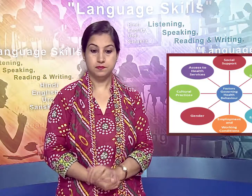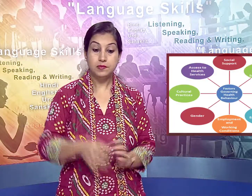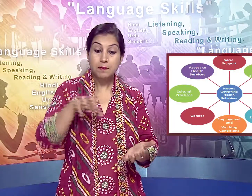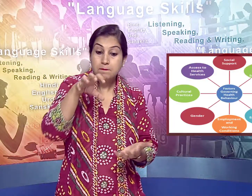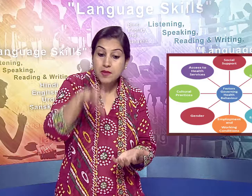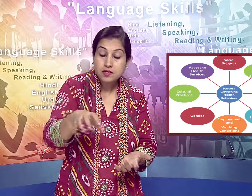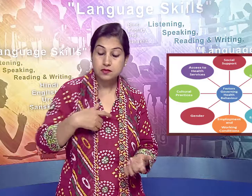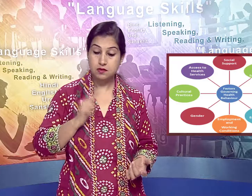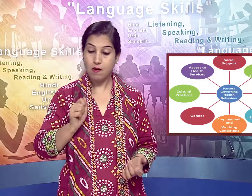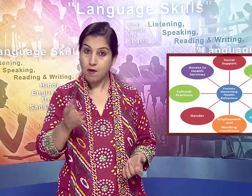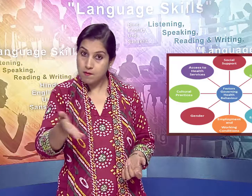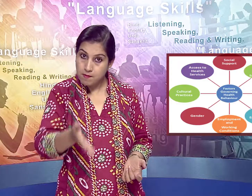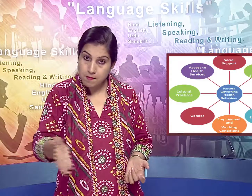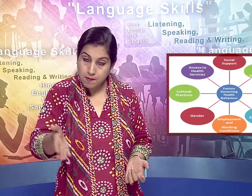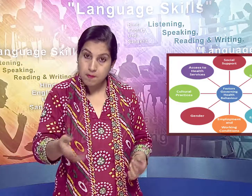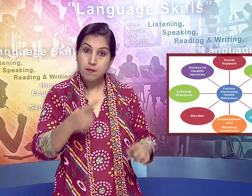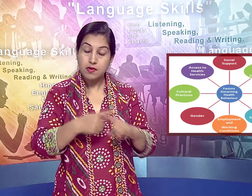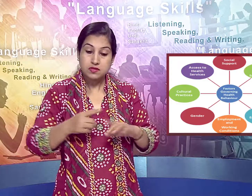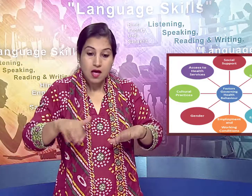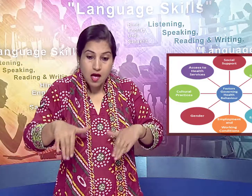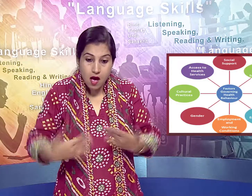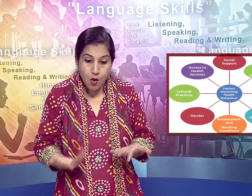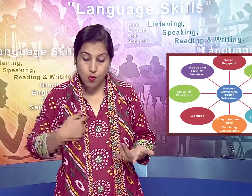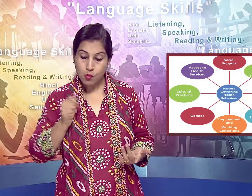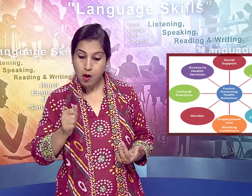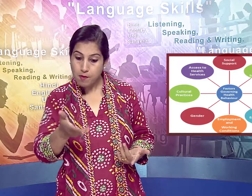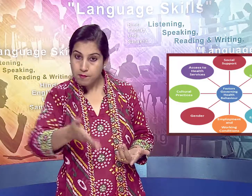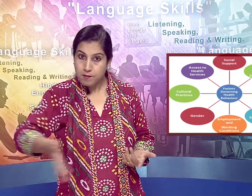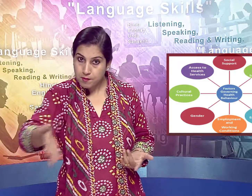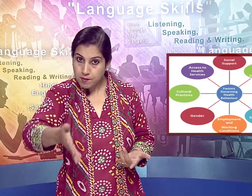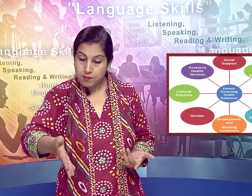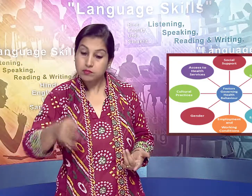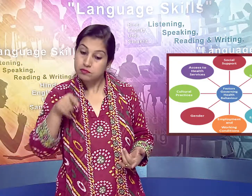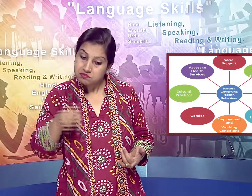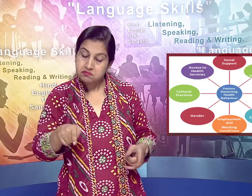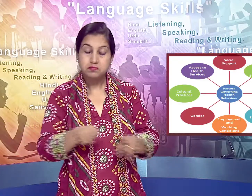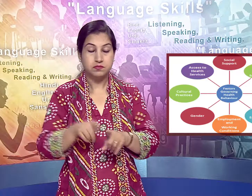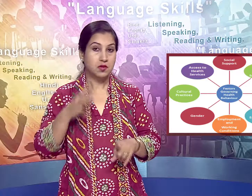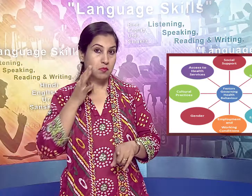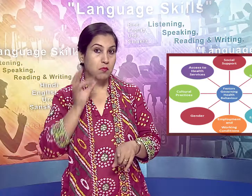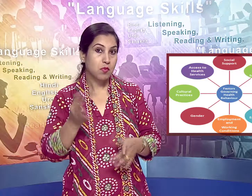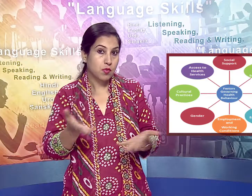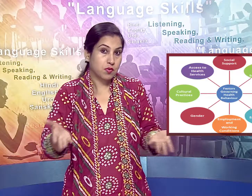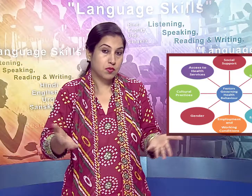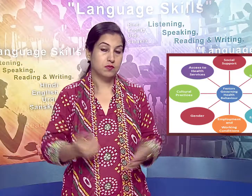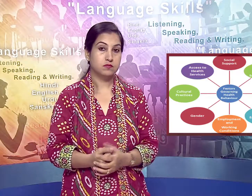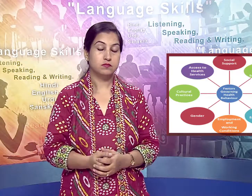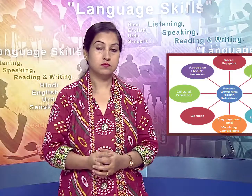Place where we work and how we work. That is also an important factor which